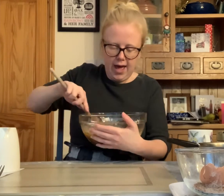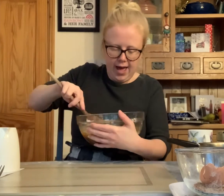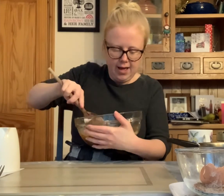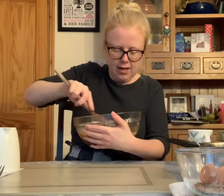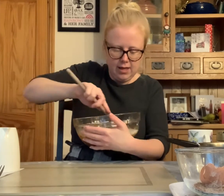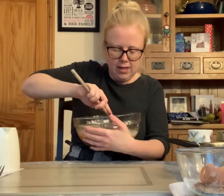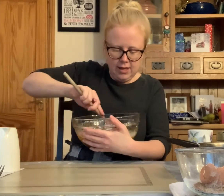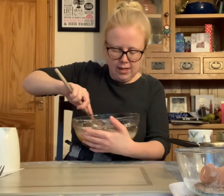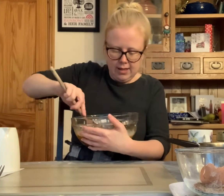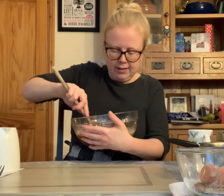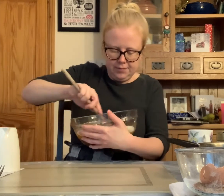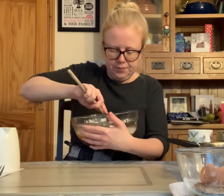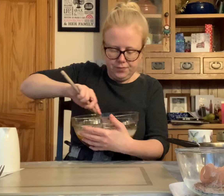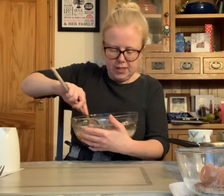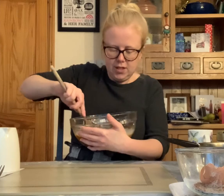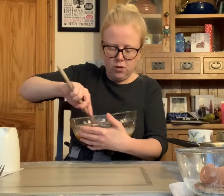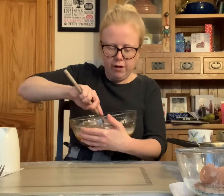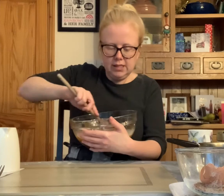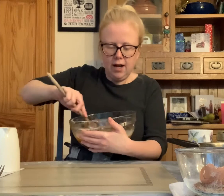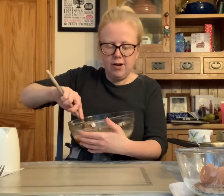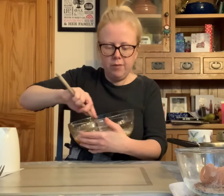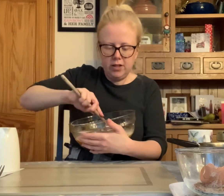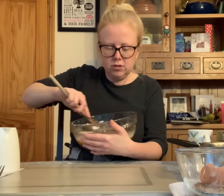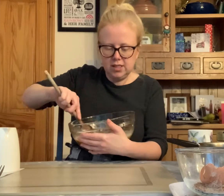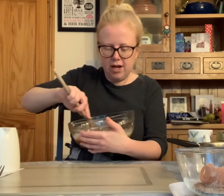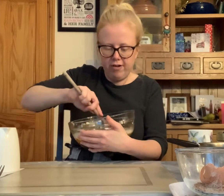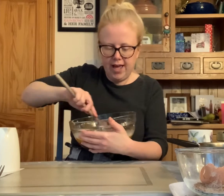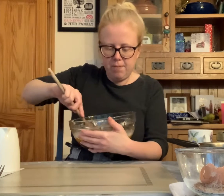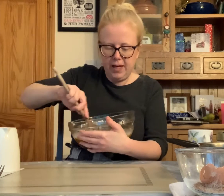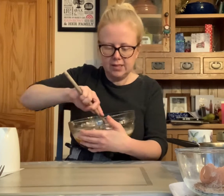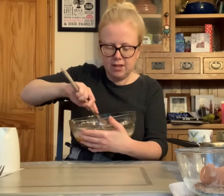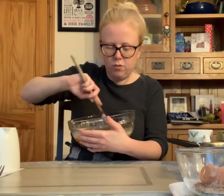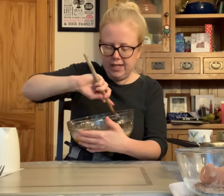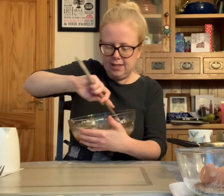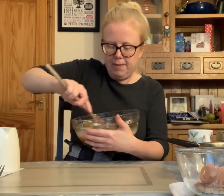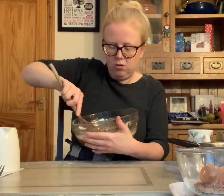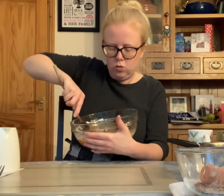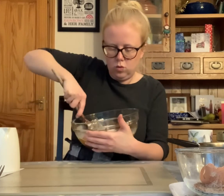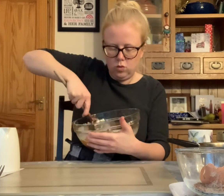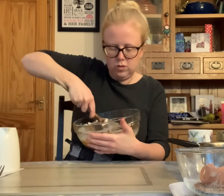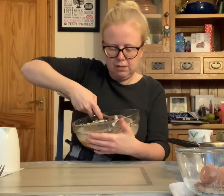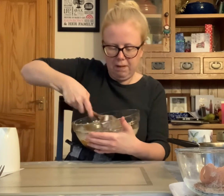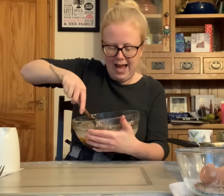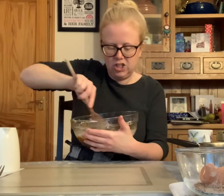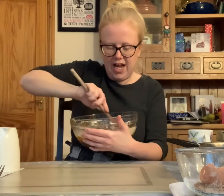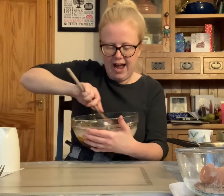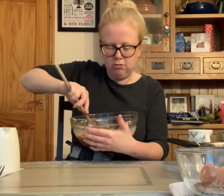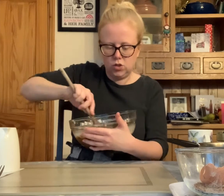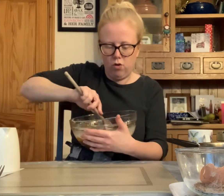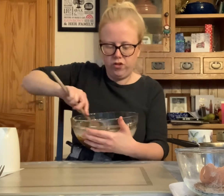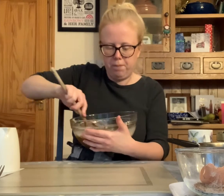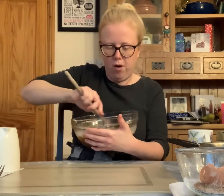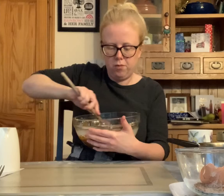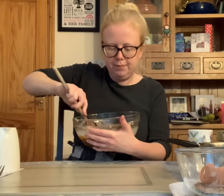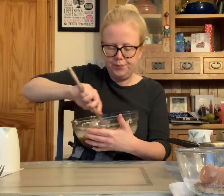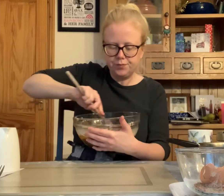okay? So go slowly when you're stirring it because otherwise the milk will all splash out of the bowl.